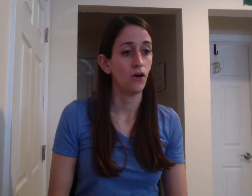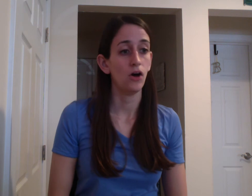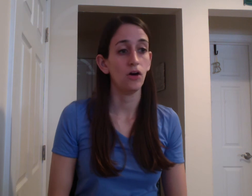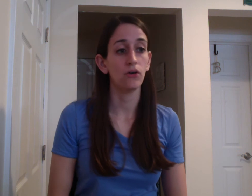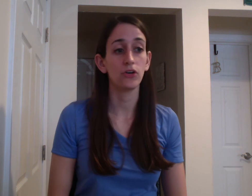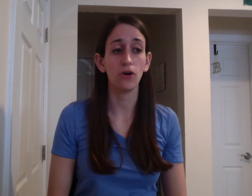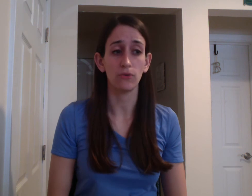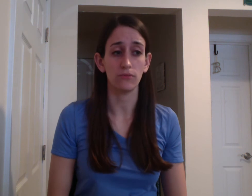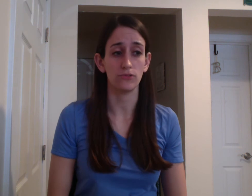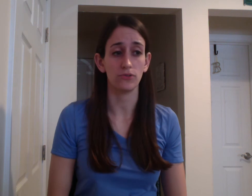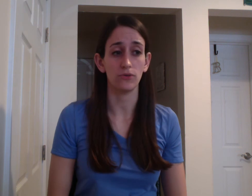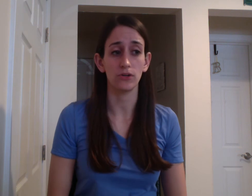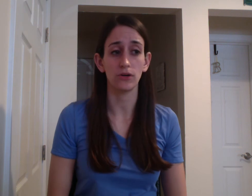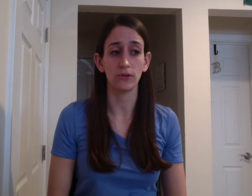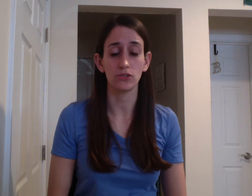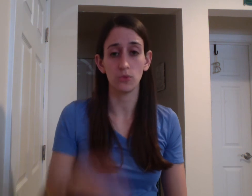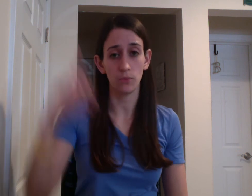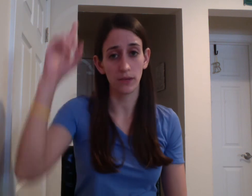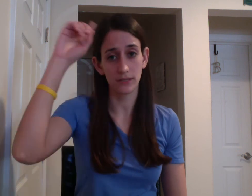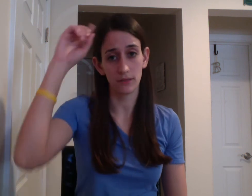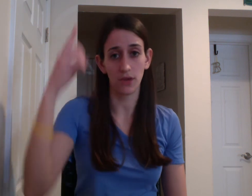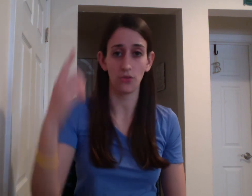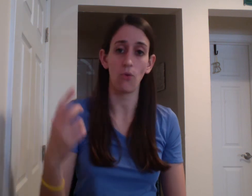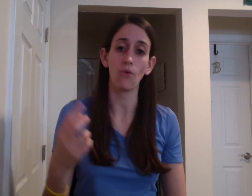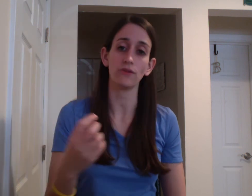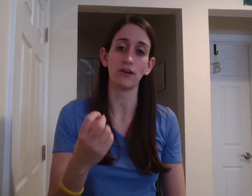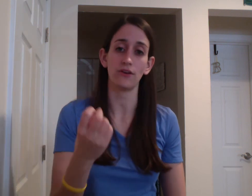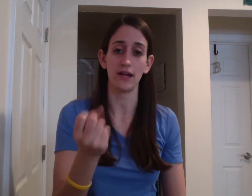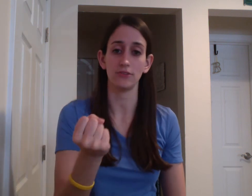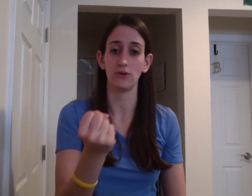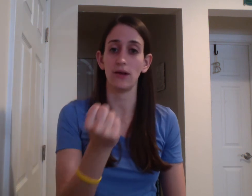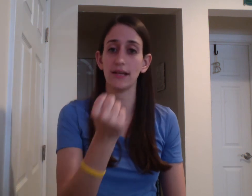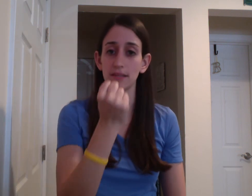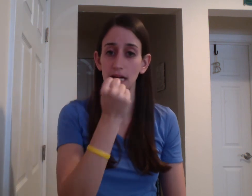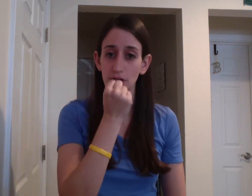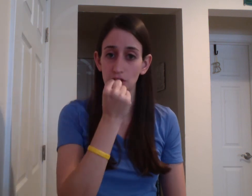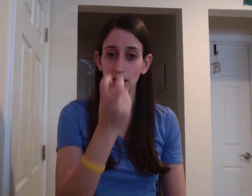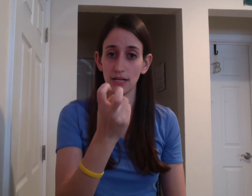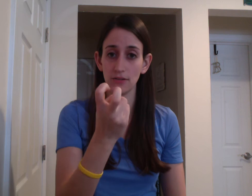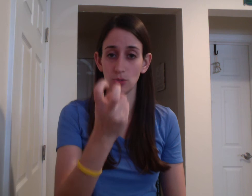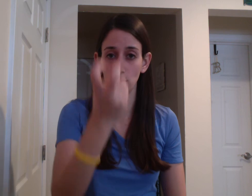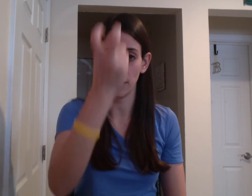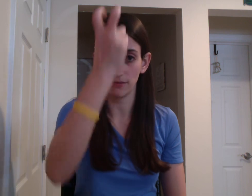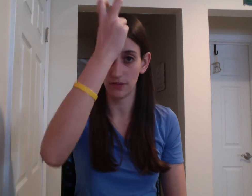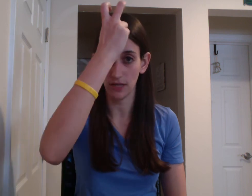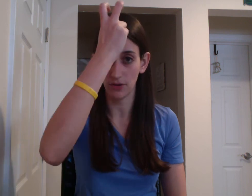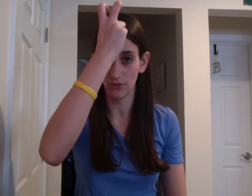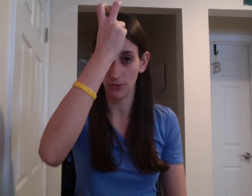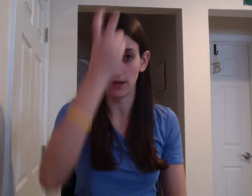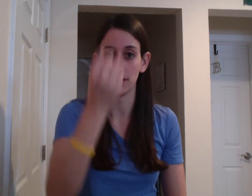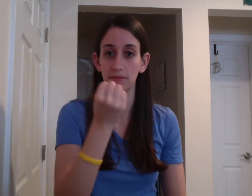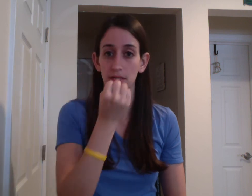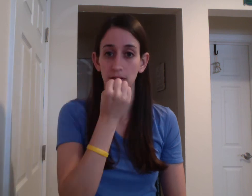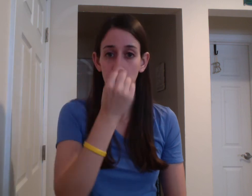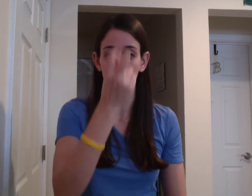A goat, so you're going to basically make the horns on your head. So S on your chin to a bent V on your forehead.